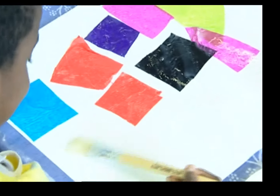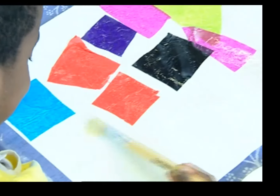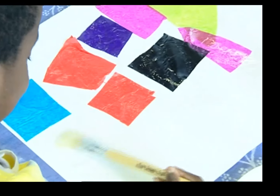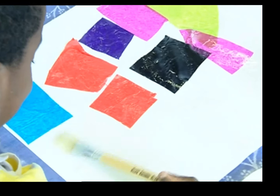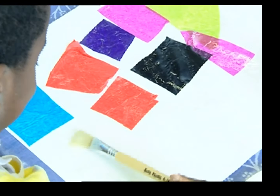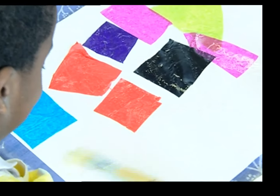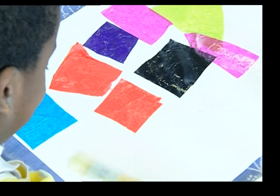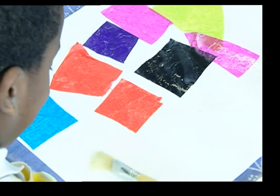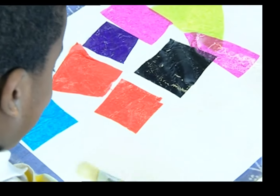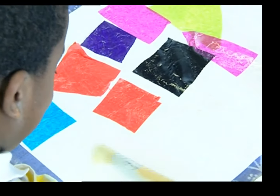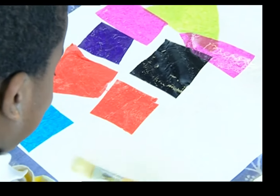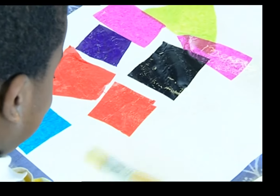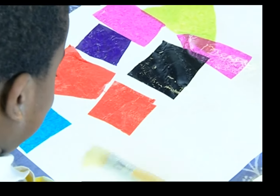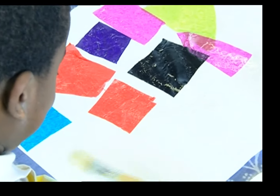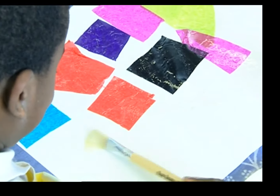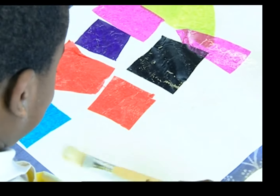Just a few more shapes.